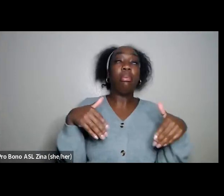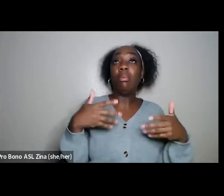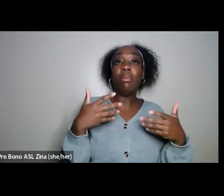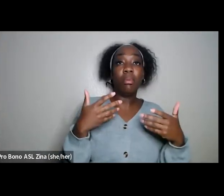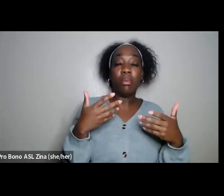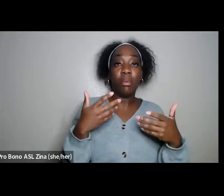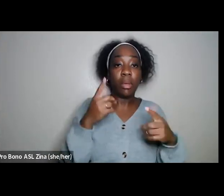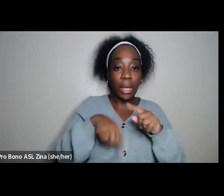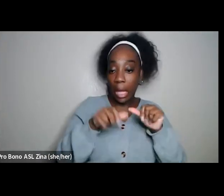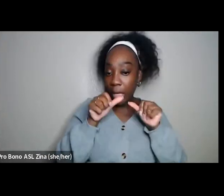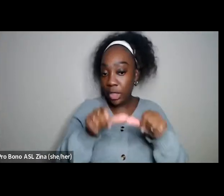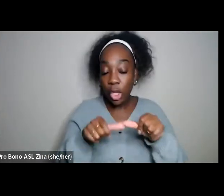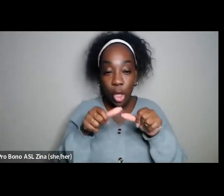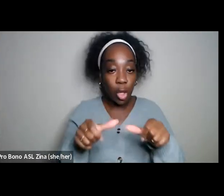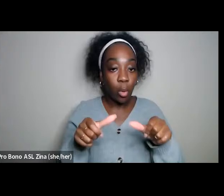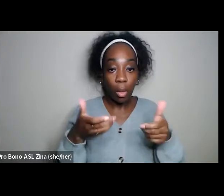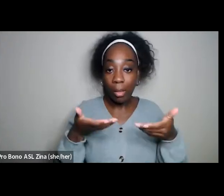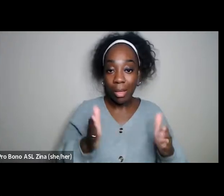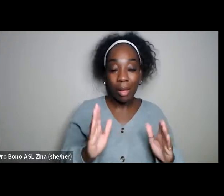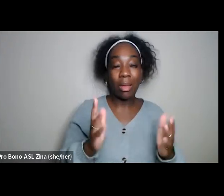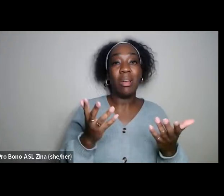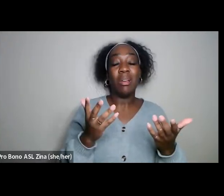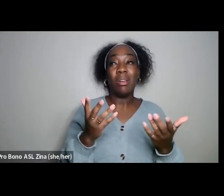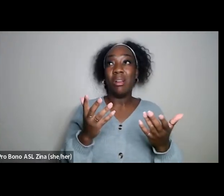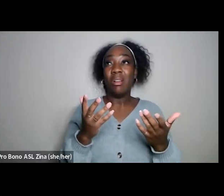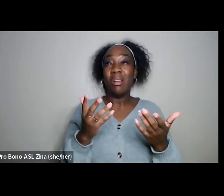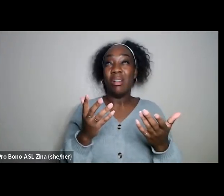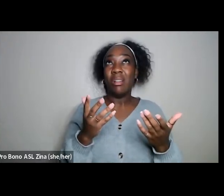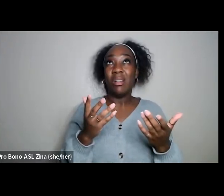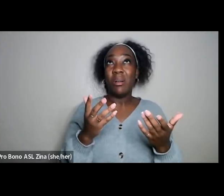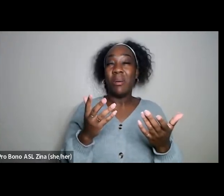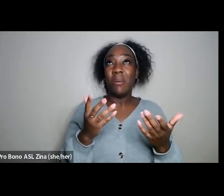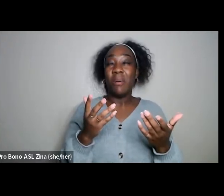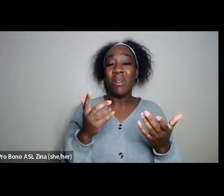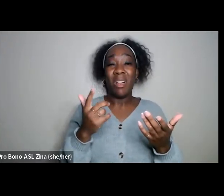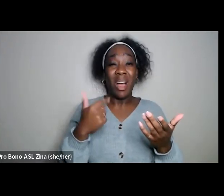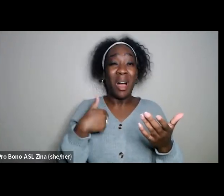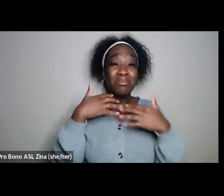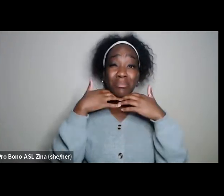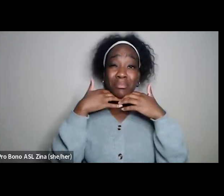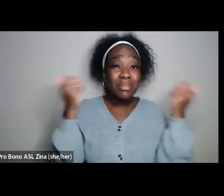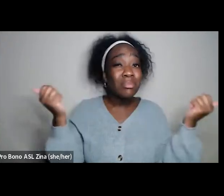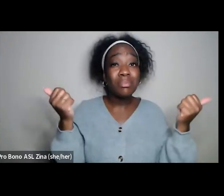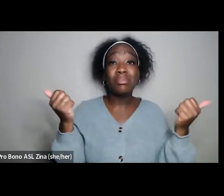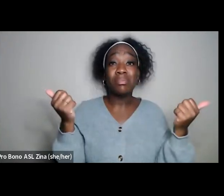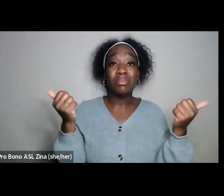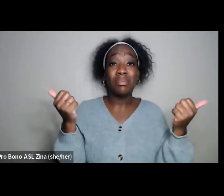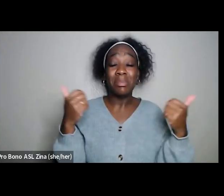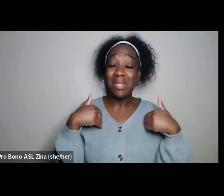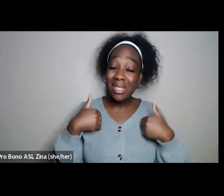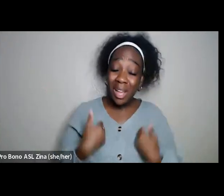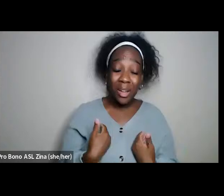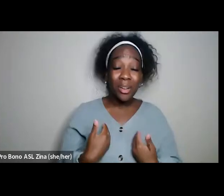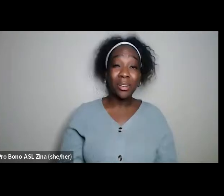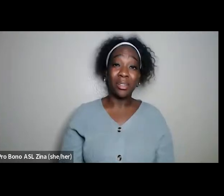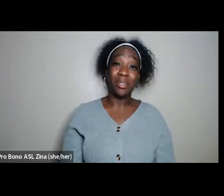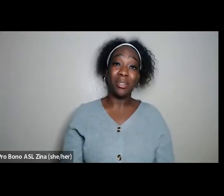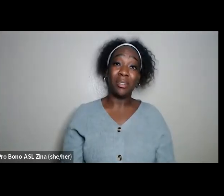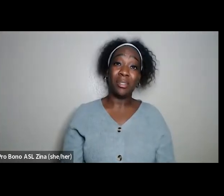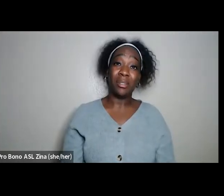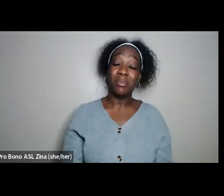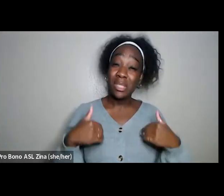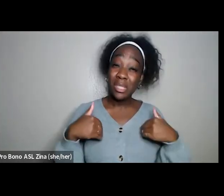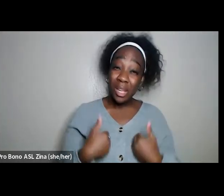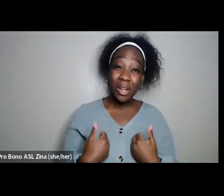And that's, I know I sound like a radicalist and all that stuff, but it's like, I'm tired. I'm tired.